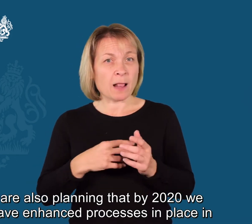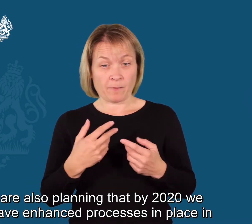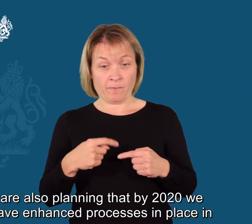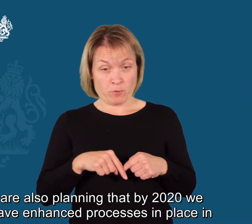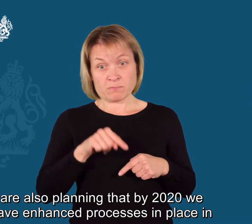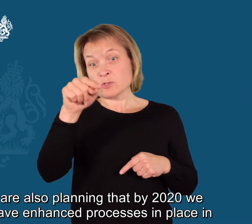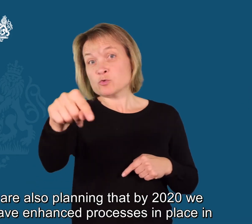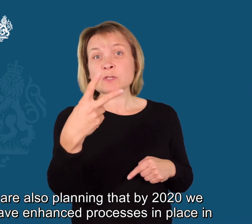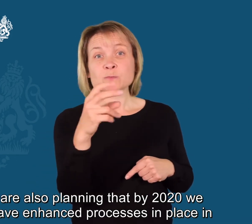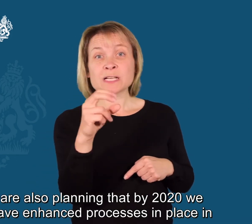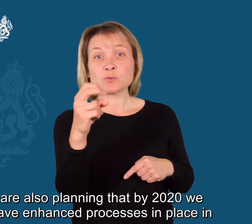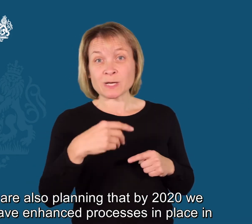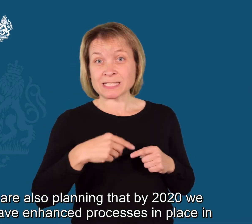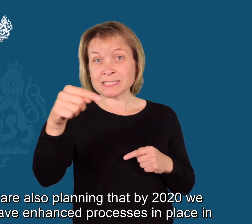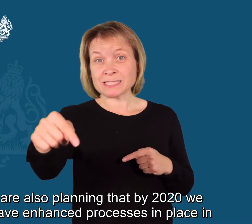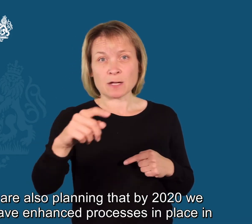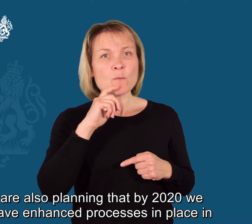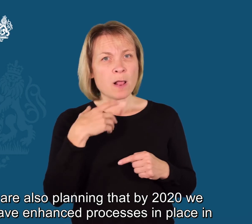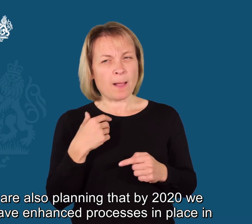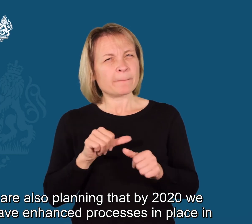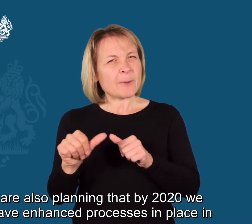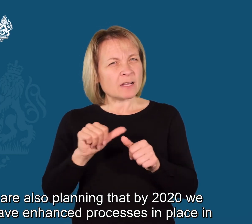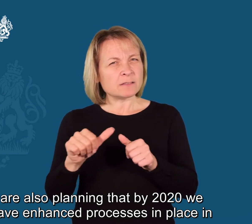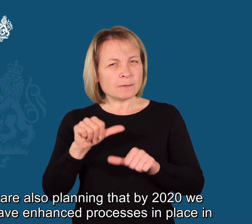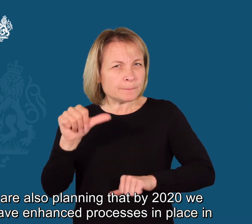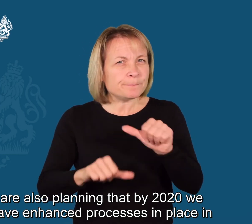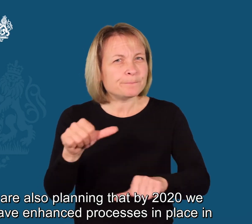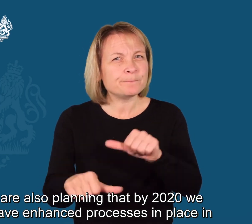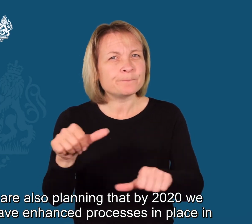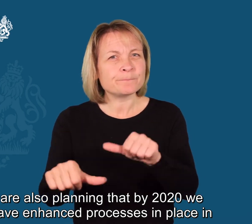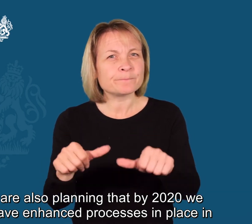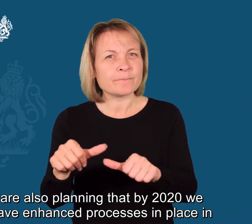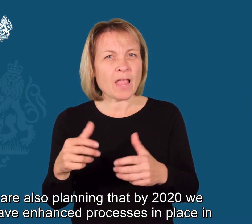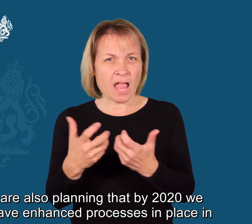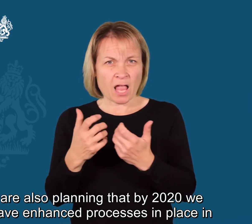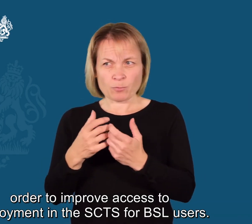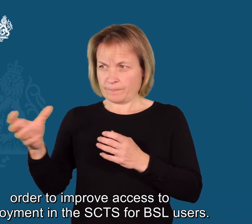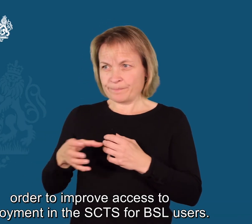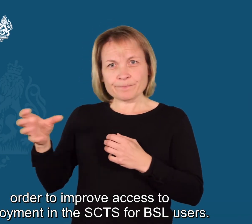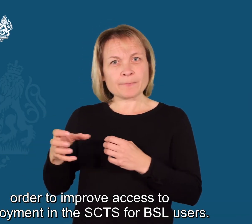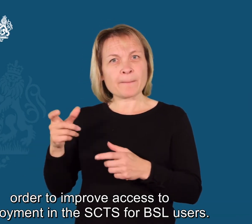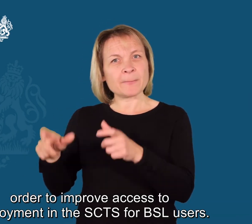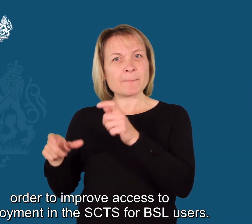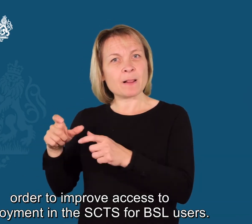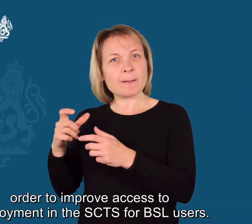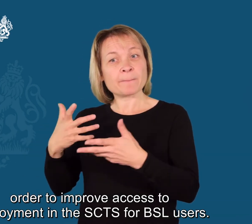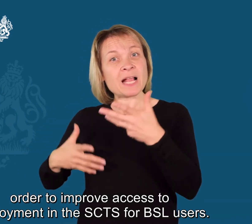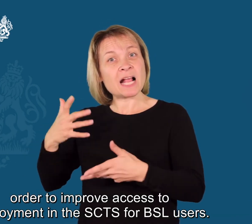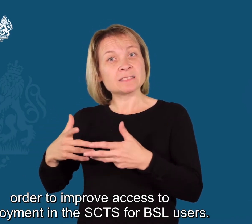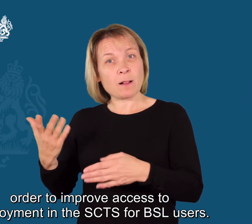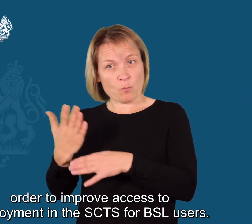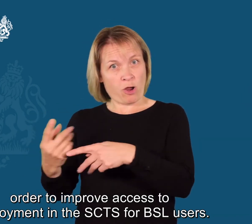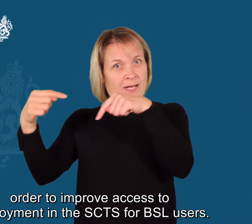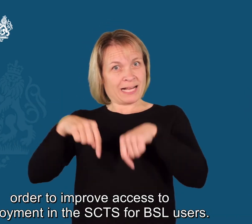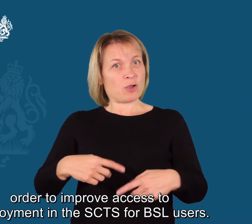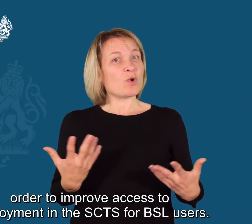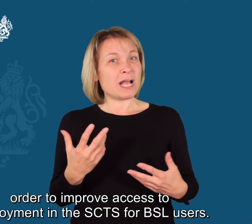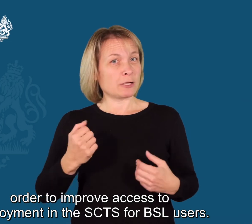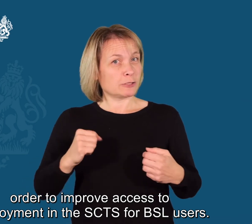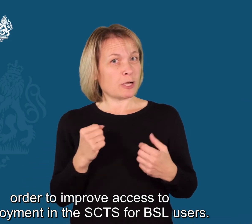We are also planning that by 2020 we will have enhanced processes in place in order to improve access to employment in the